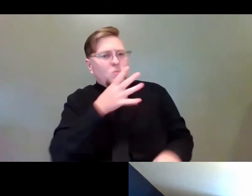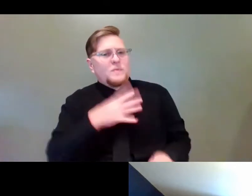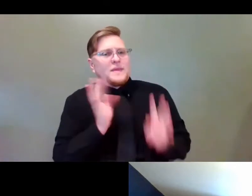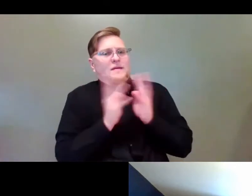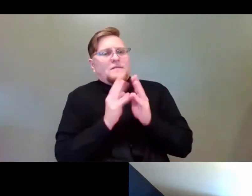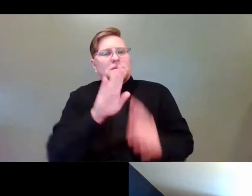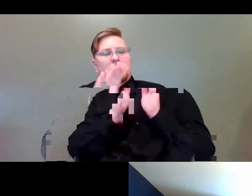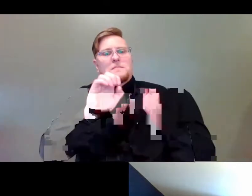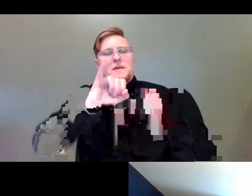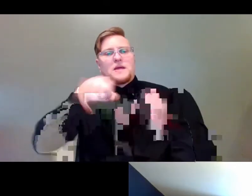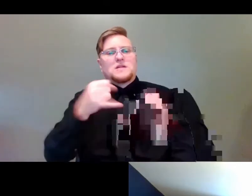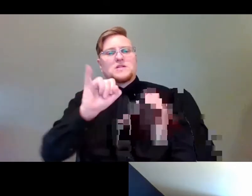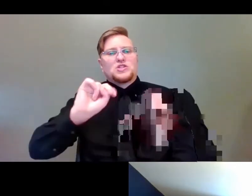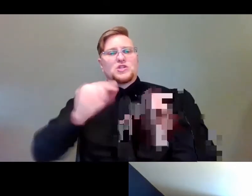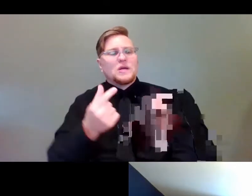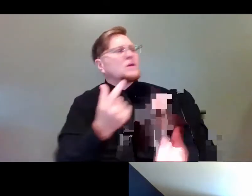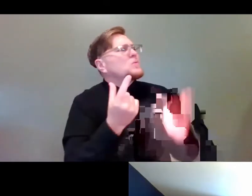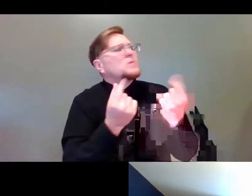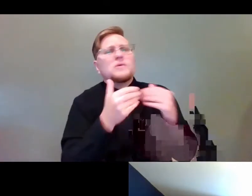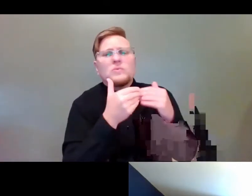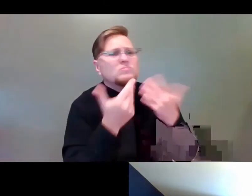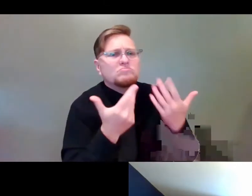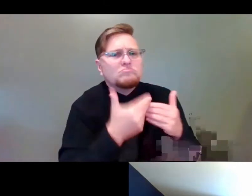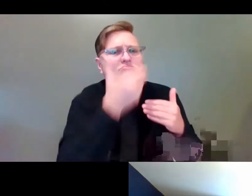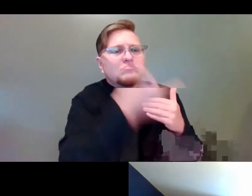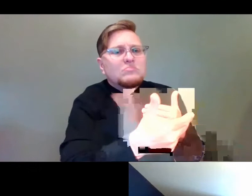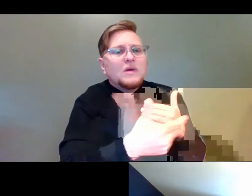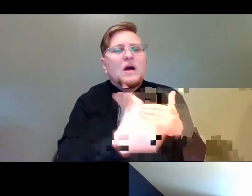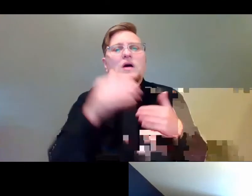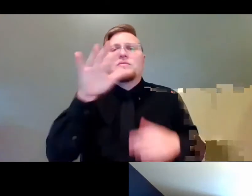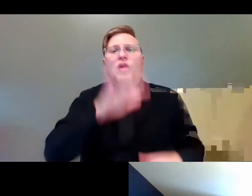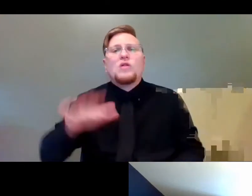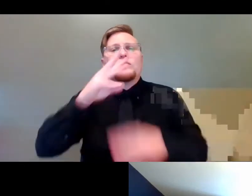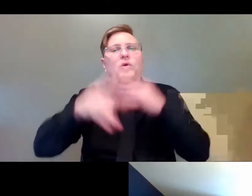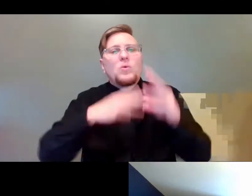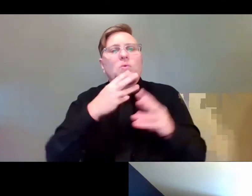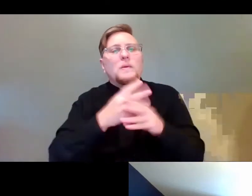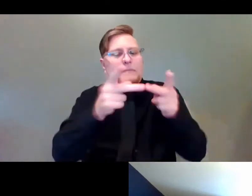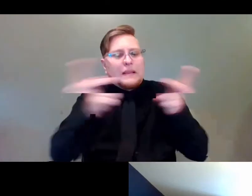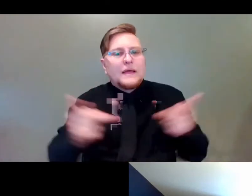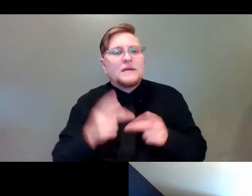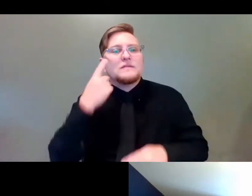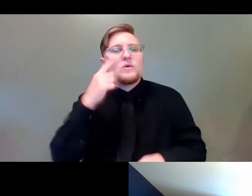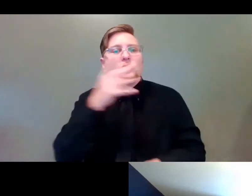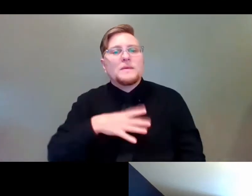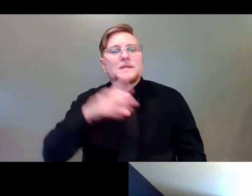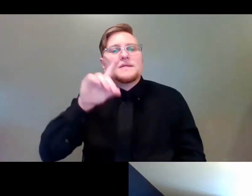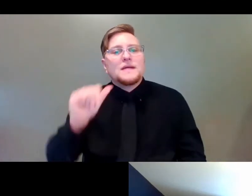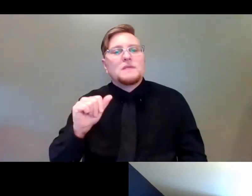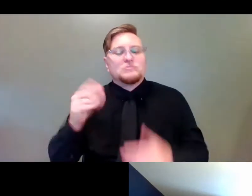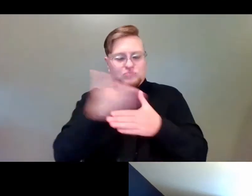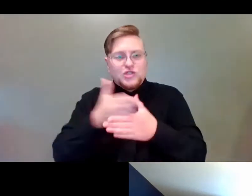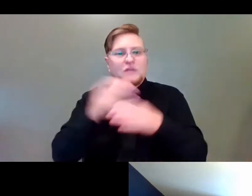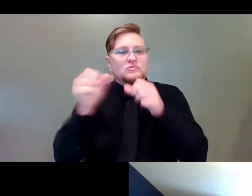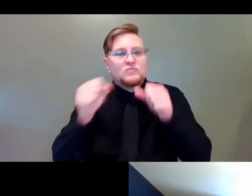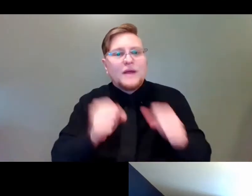we create a place where disabled women from around the world can share strategies, share